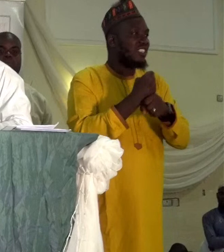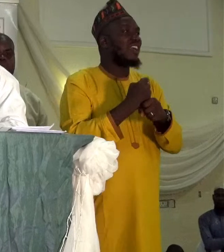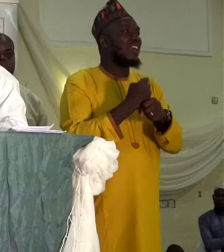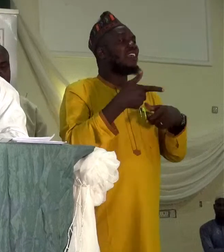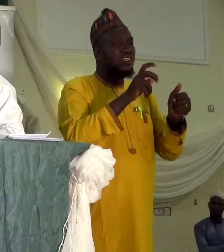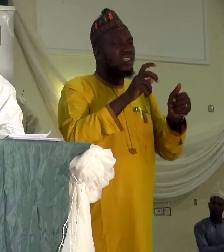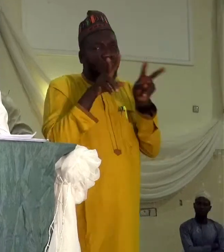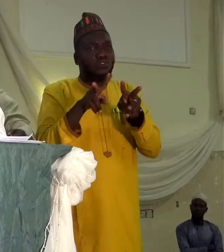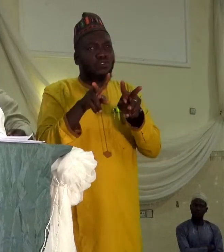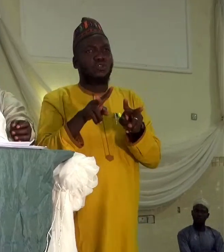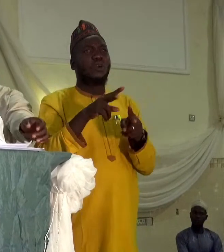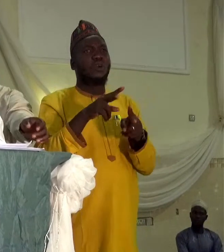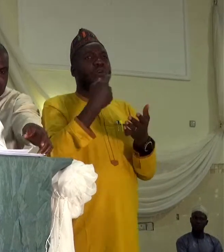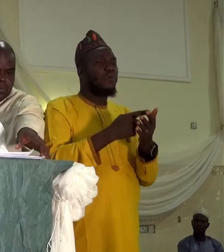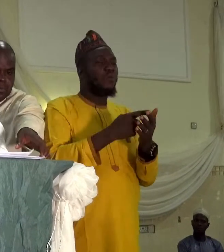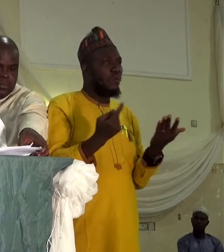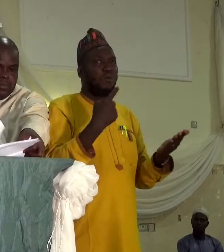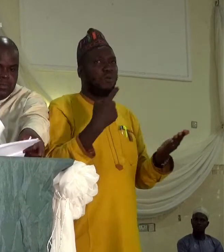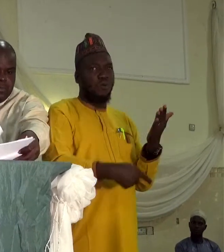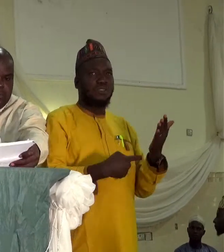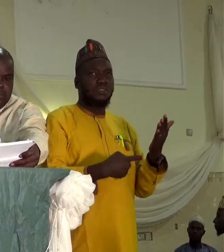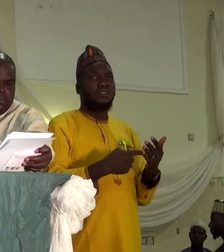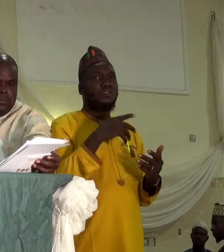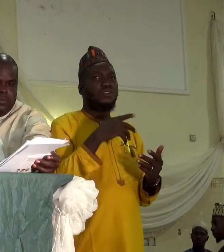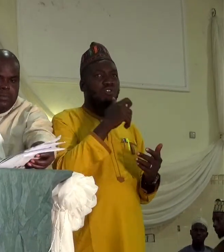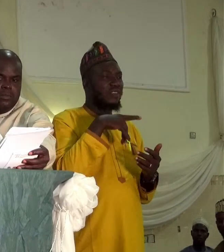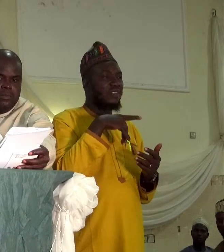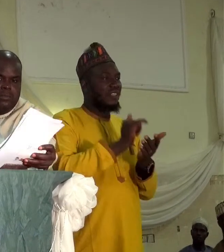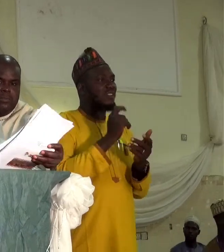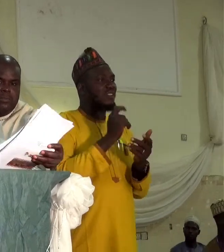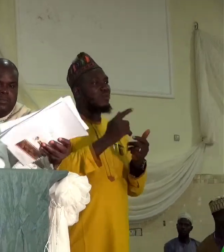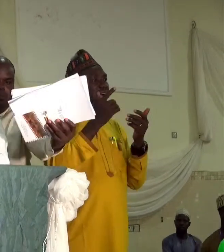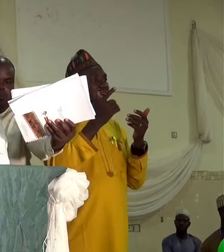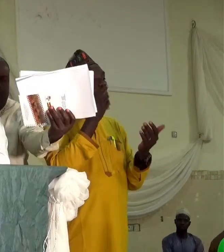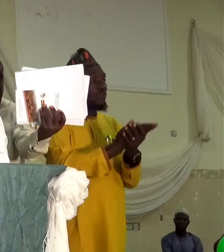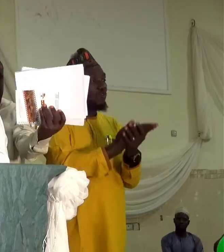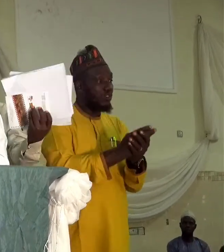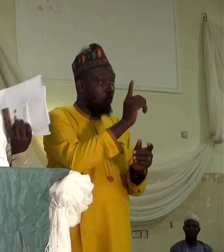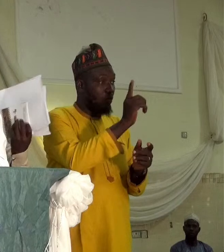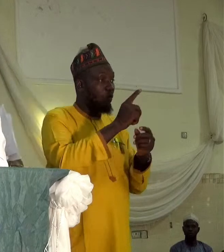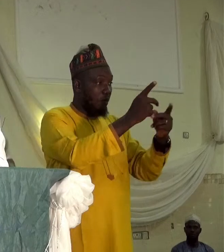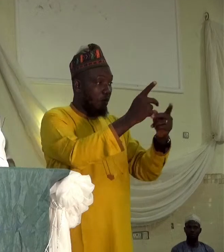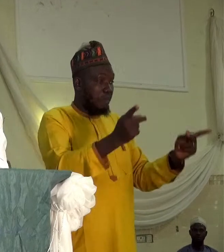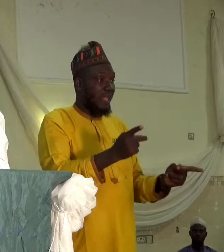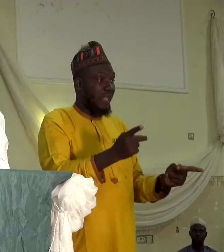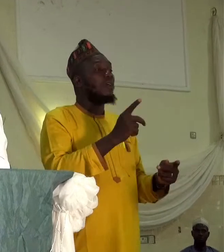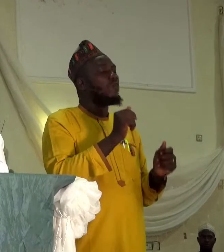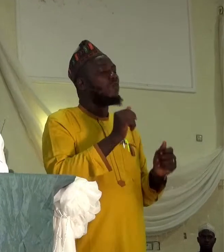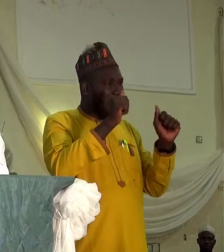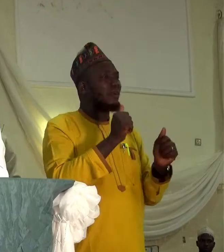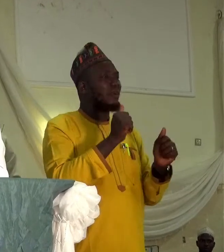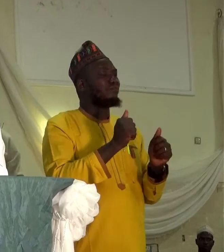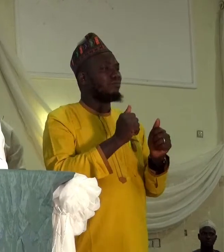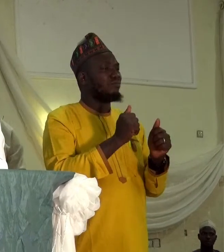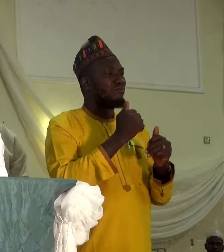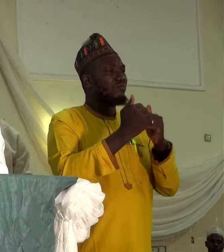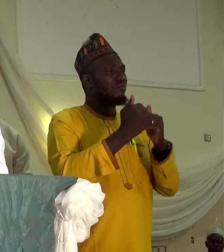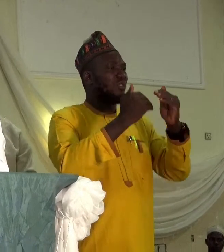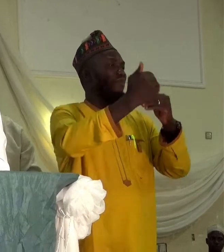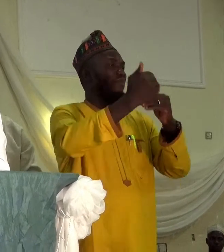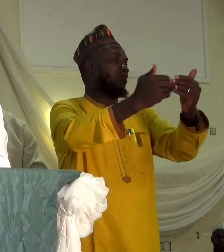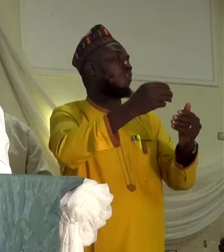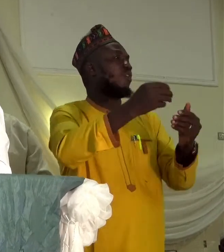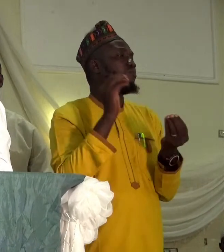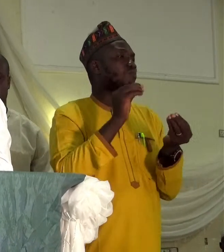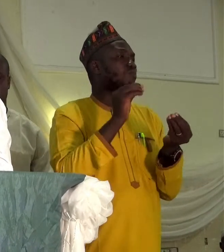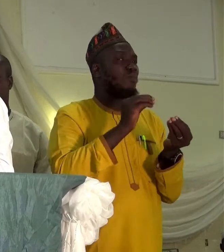ba de ka ma ronu pe ati da de bi kan a le da si mo a si le da si. Somebody will say that the day a